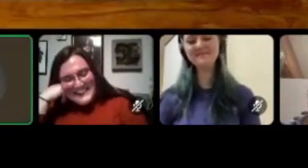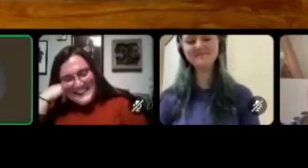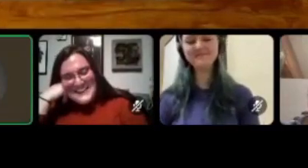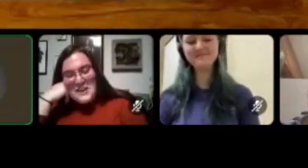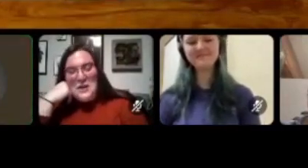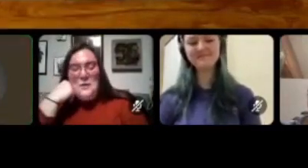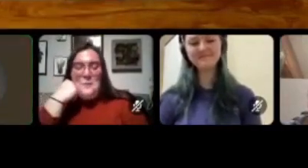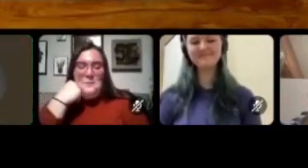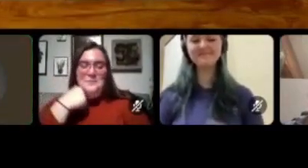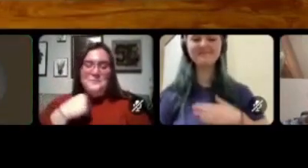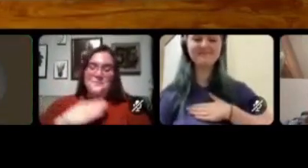Please.